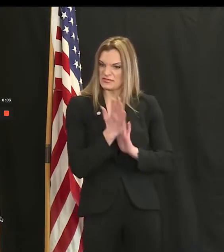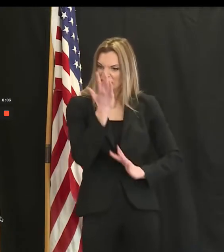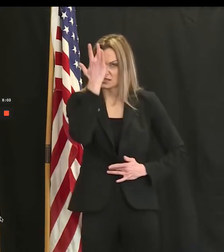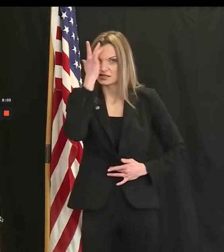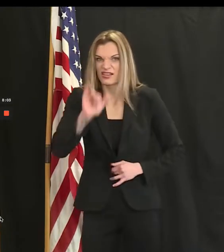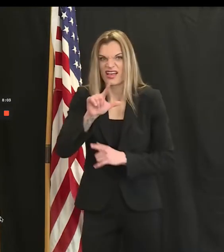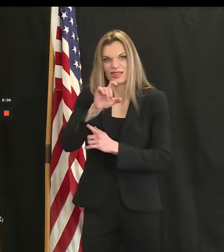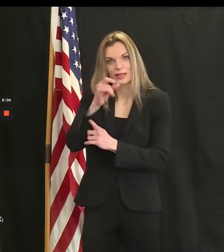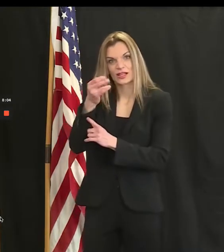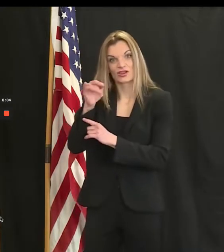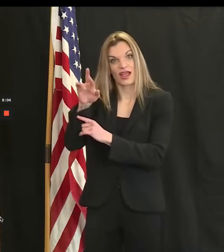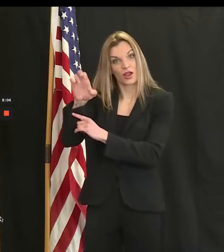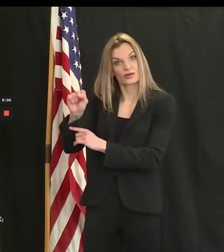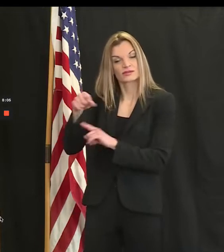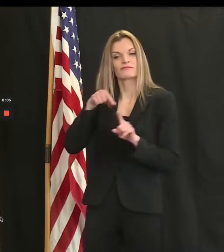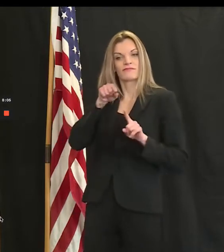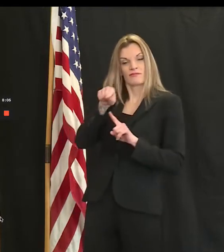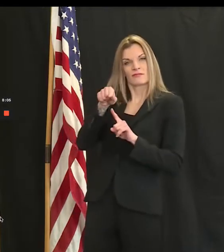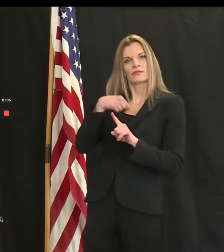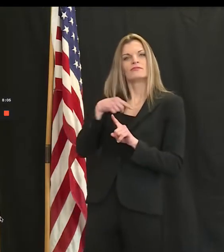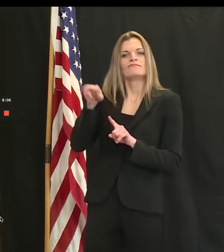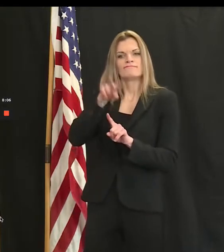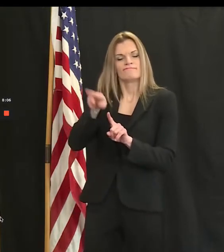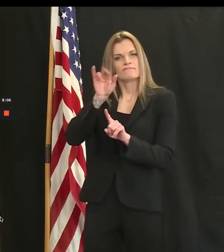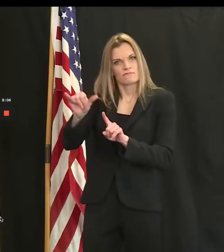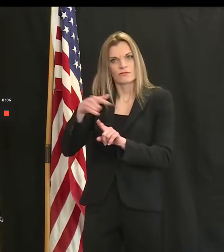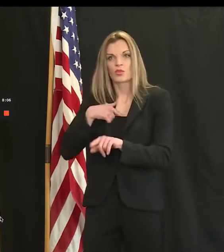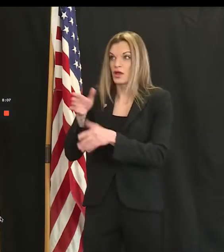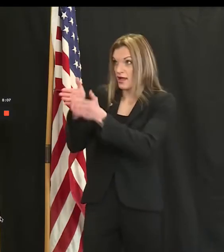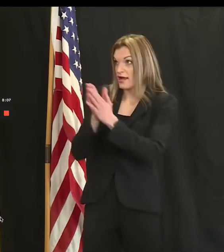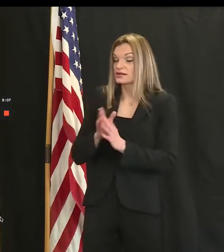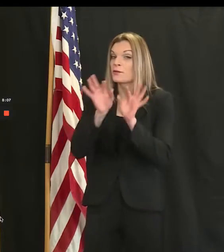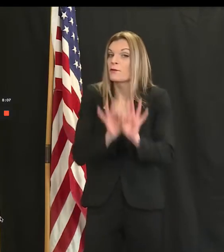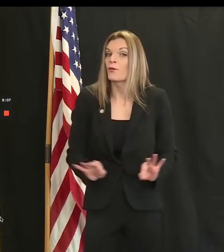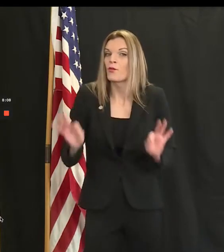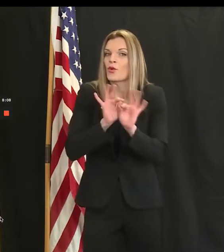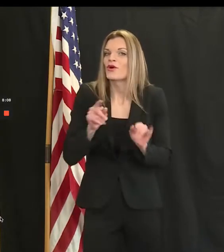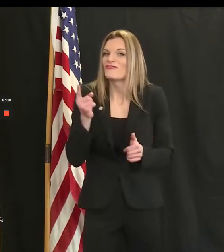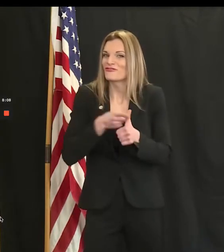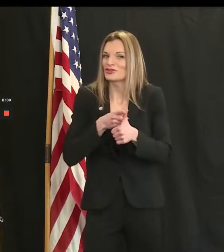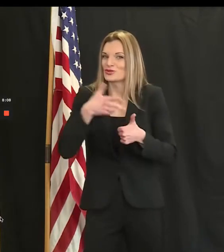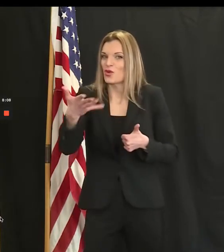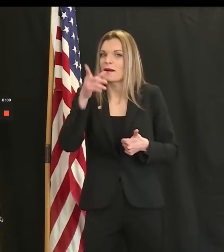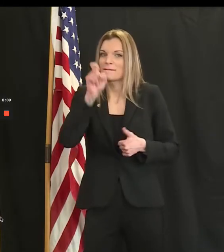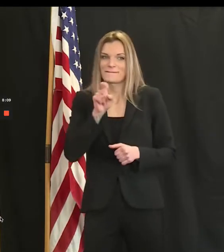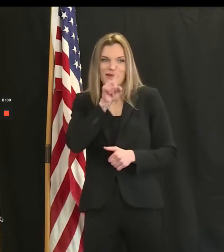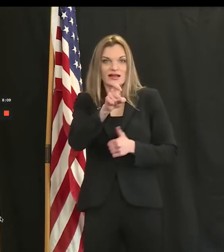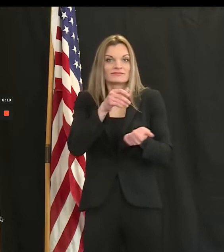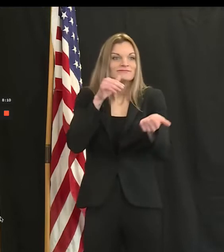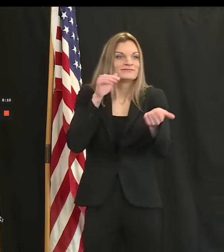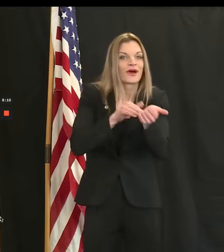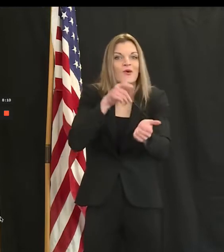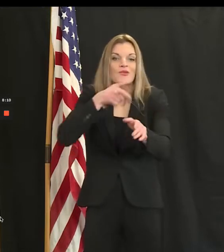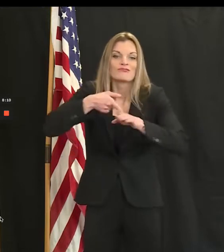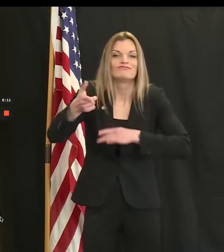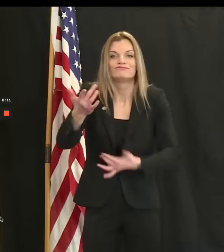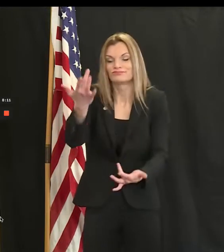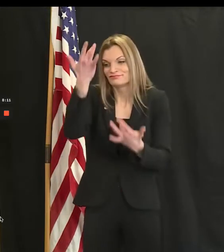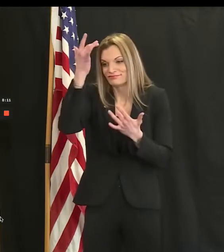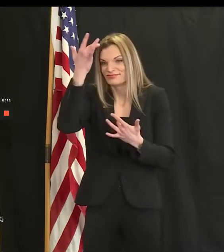by unbiased, highly qualified professionals. These experts individually reviewed each case and made an